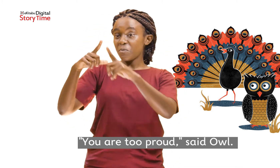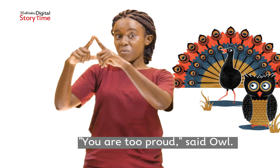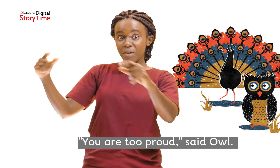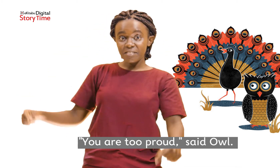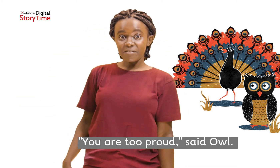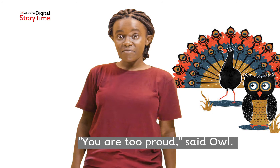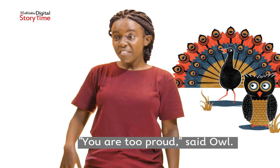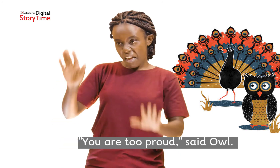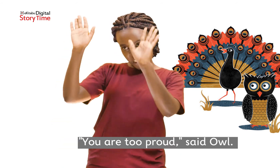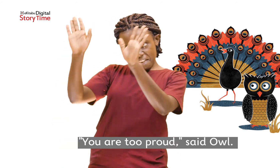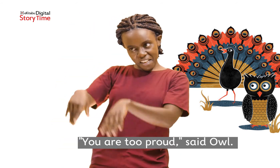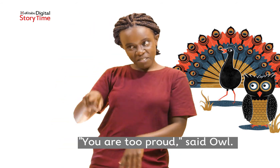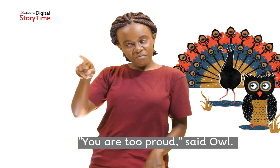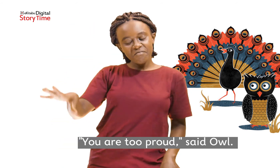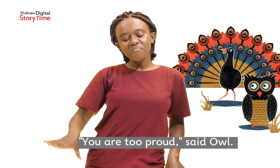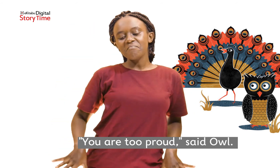You are too proud, said all.